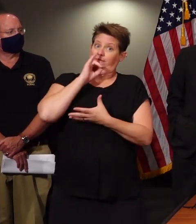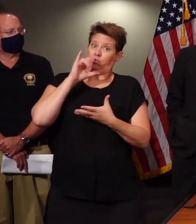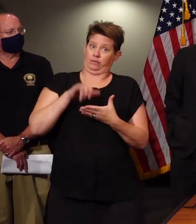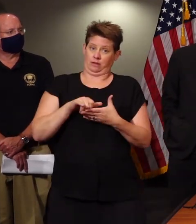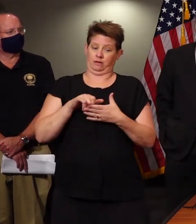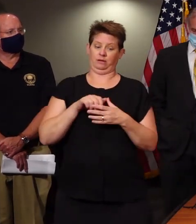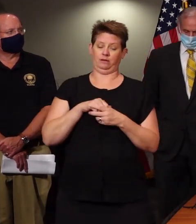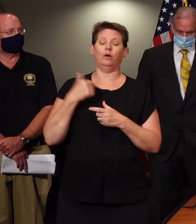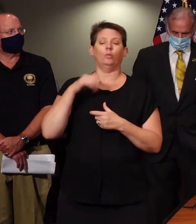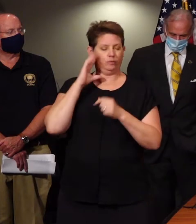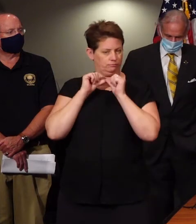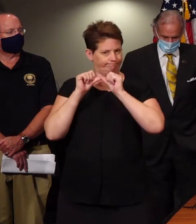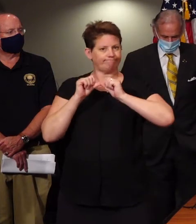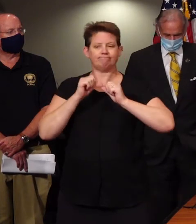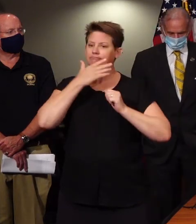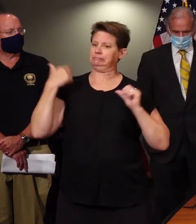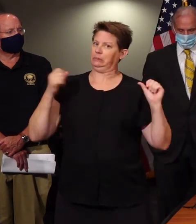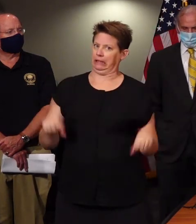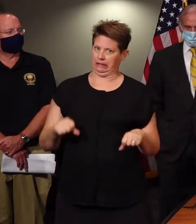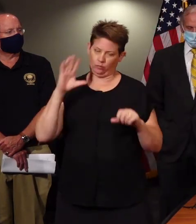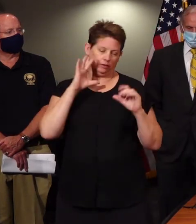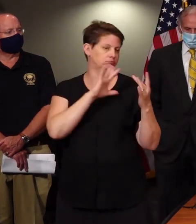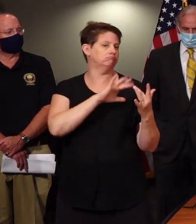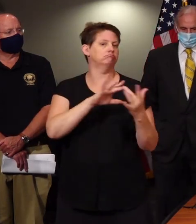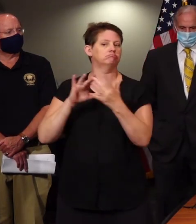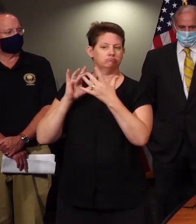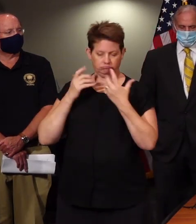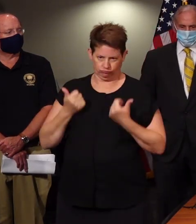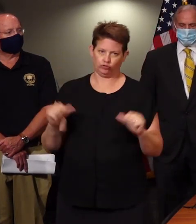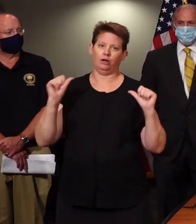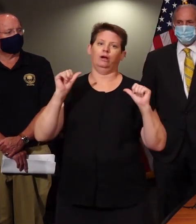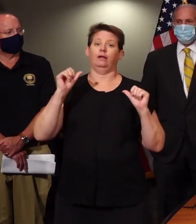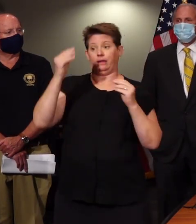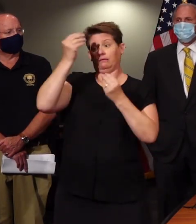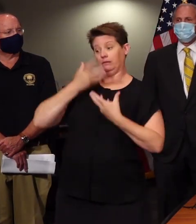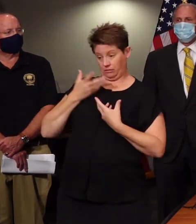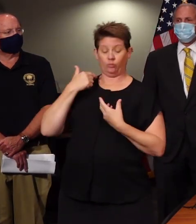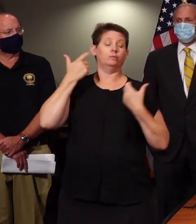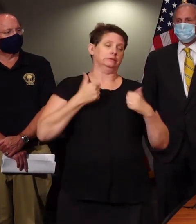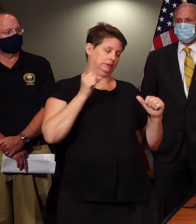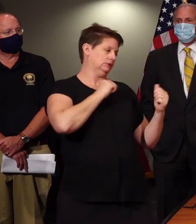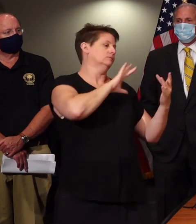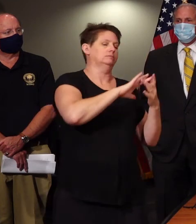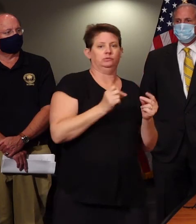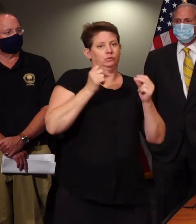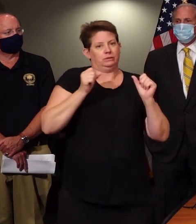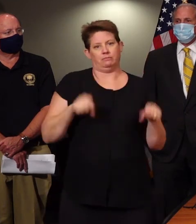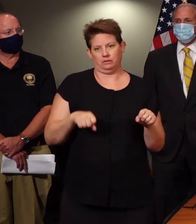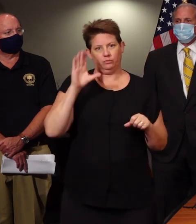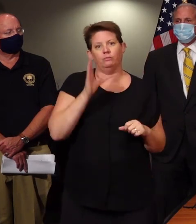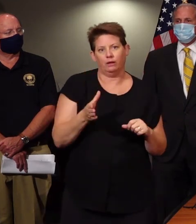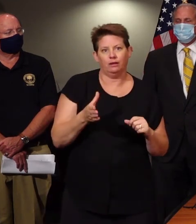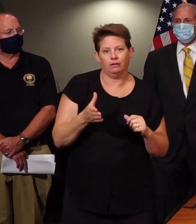tracing, we will continue as best we can to notify each case that's reported to us as quickly as we can, and